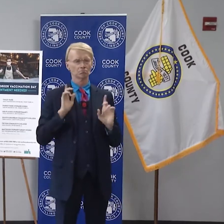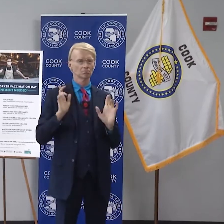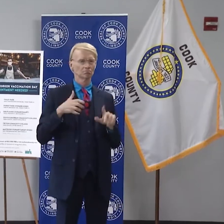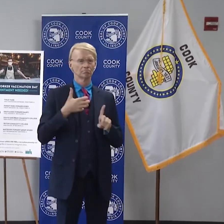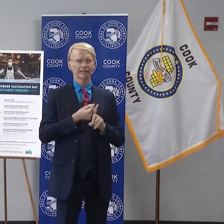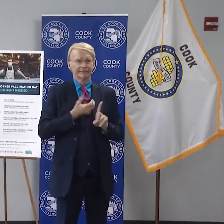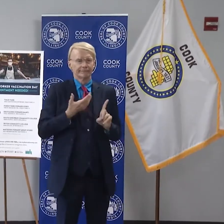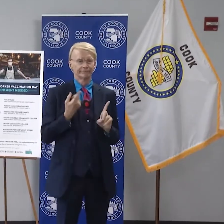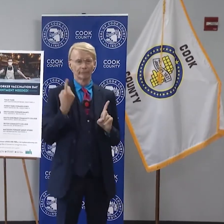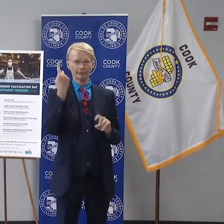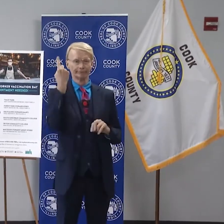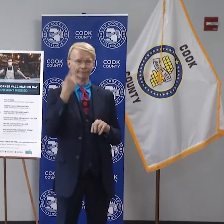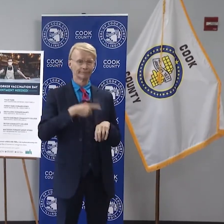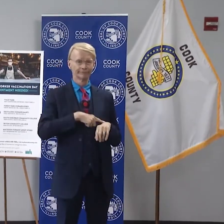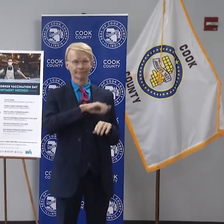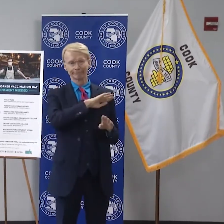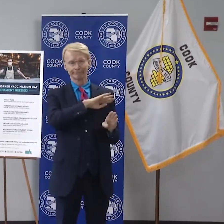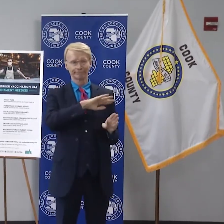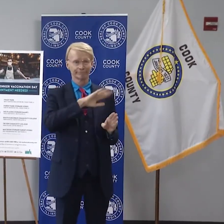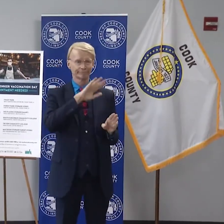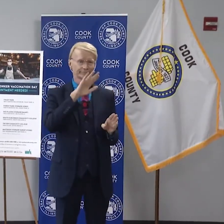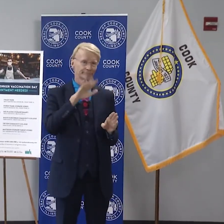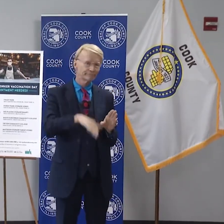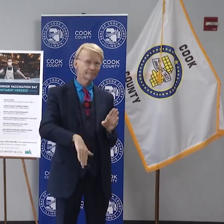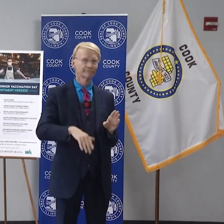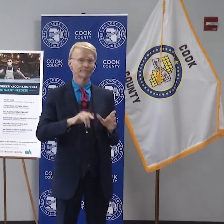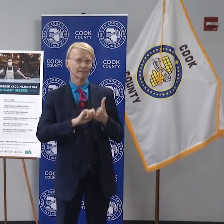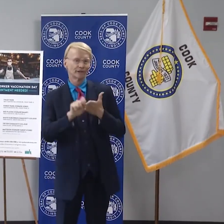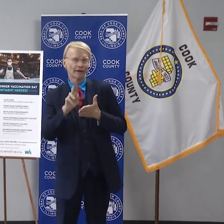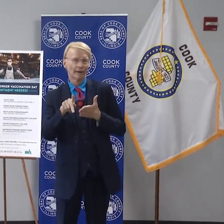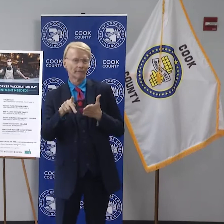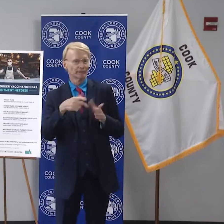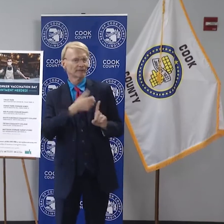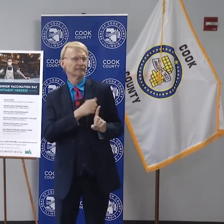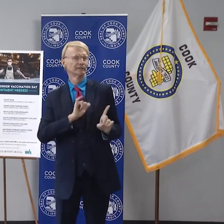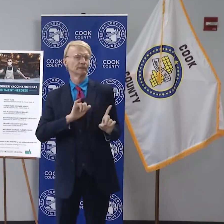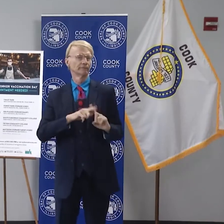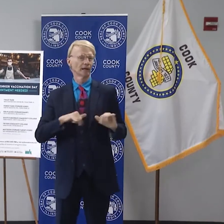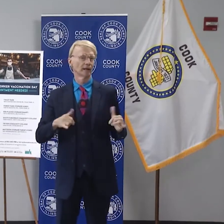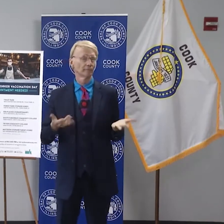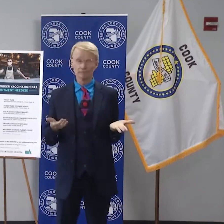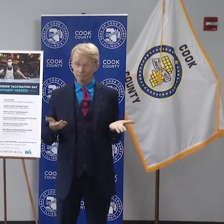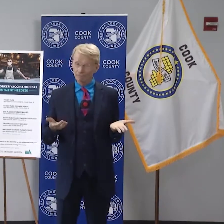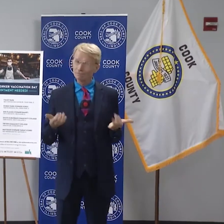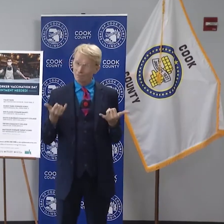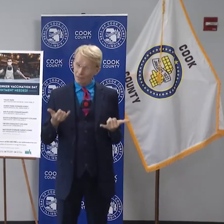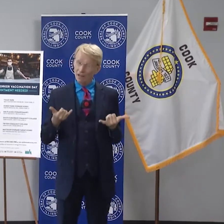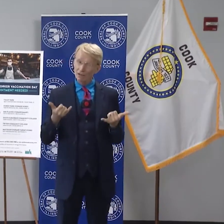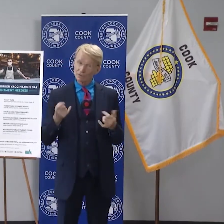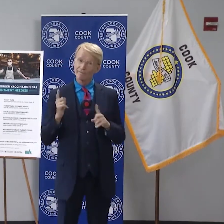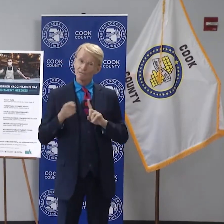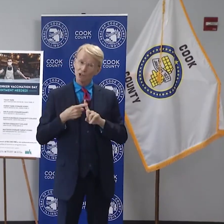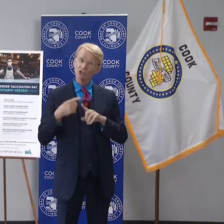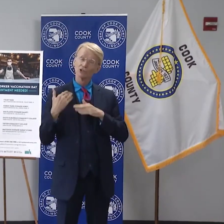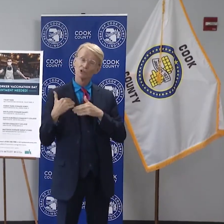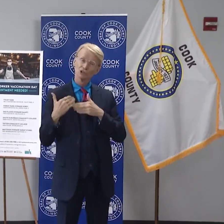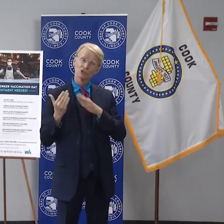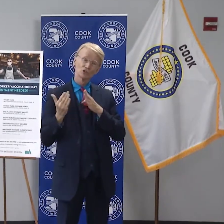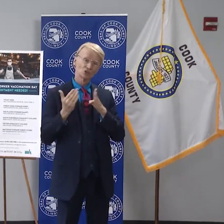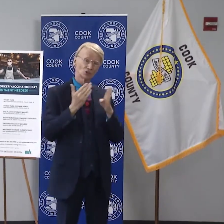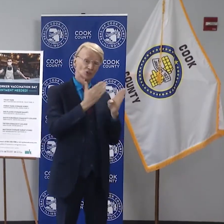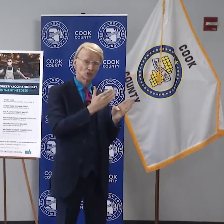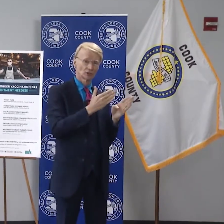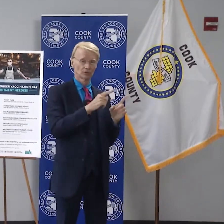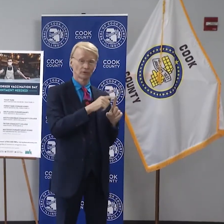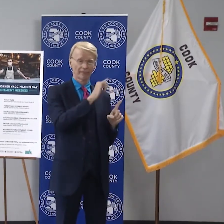People want to be able to go when they go for a regular checkup and get a vaccine, and I think this is the first step in moving forward to that